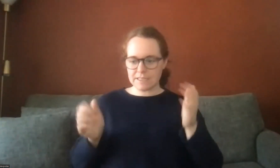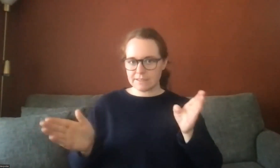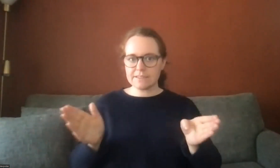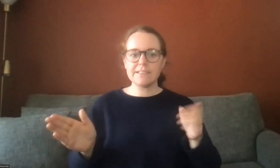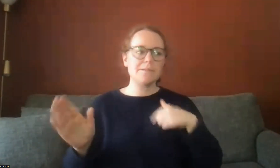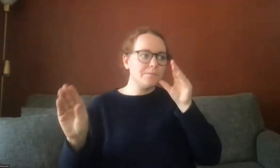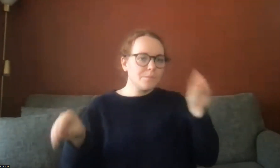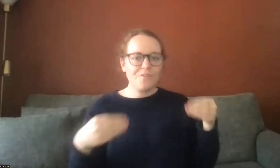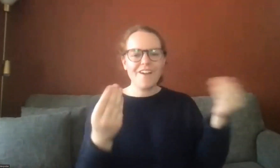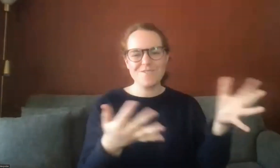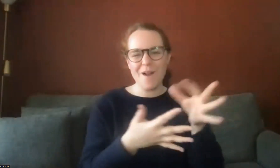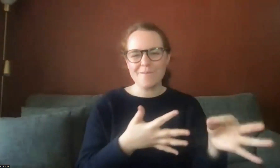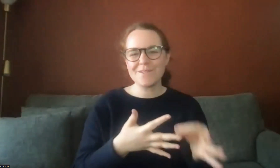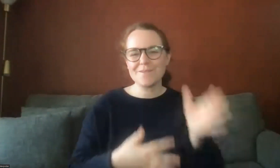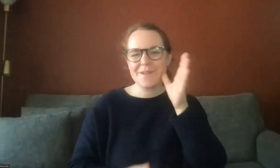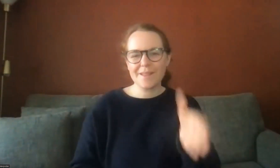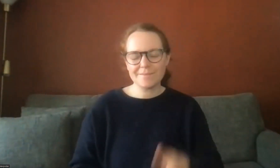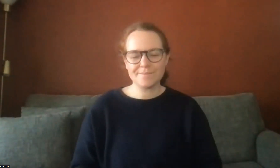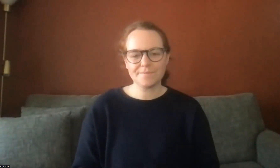you with all the options.